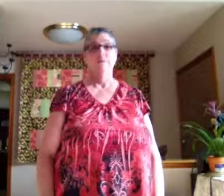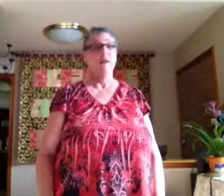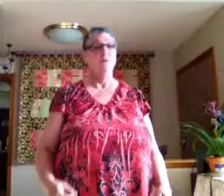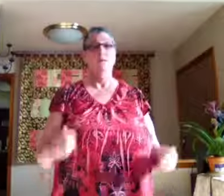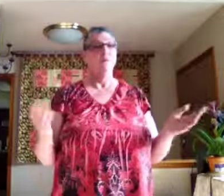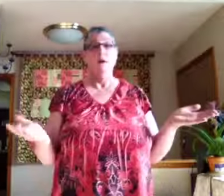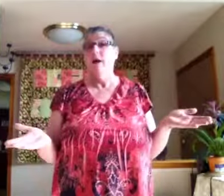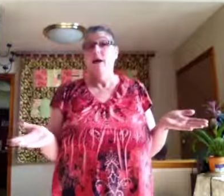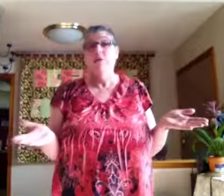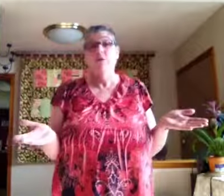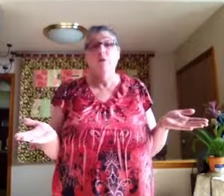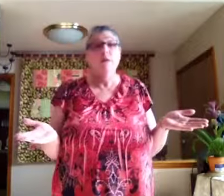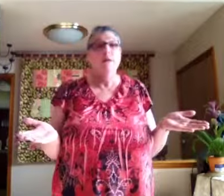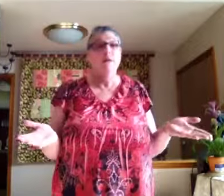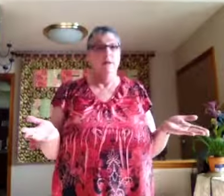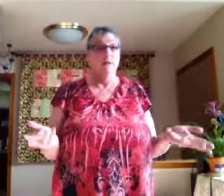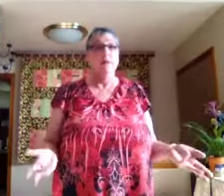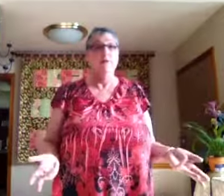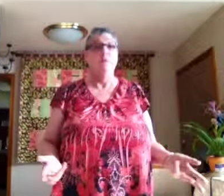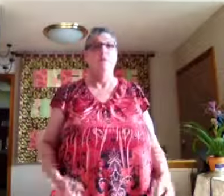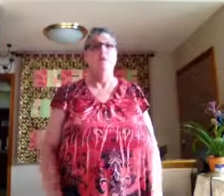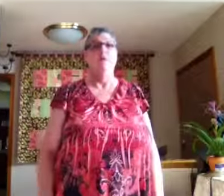And what kind of sermon did Nathan preach?